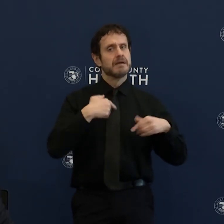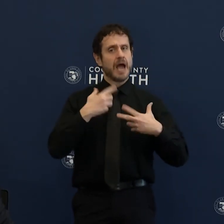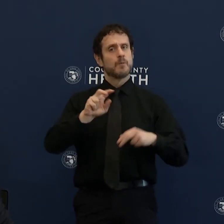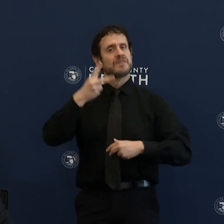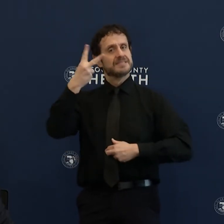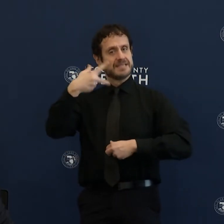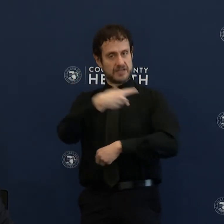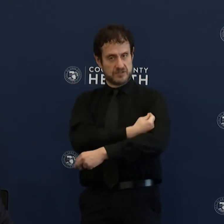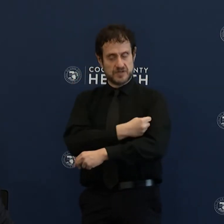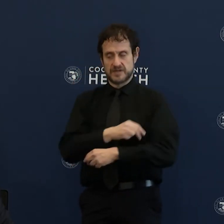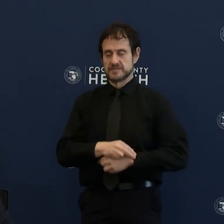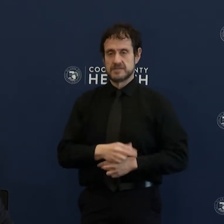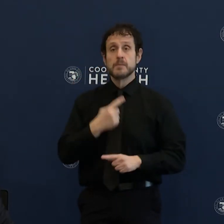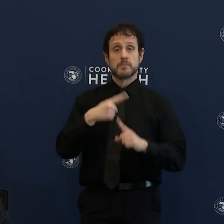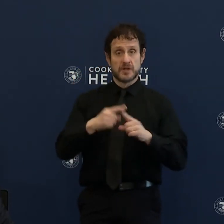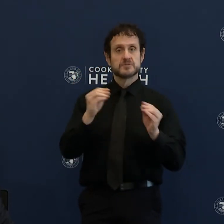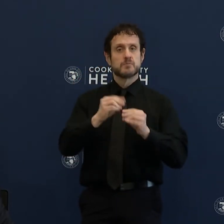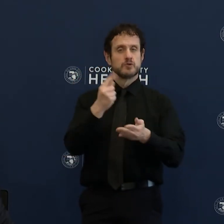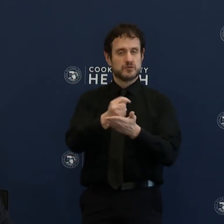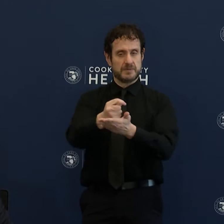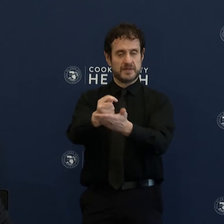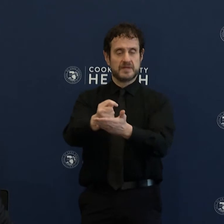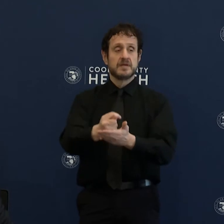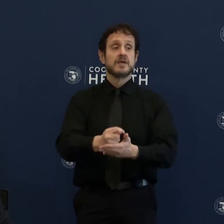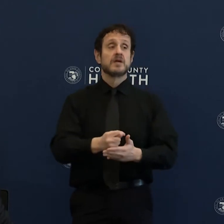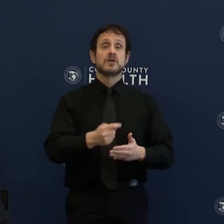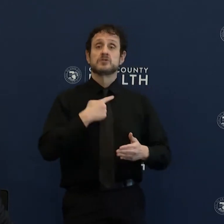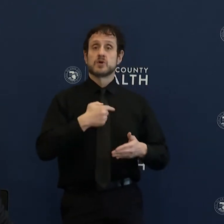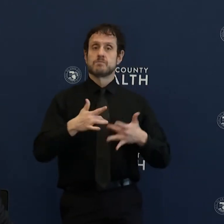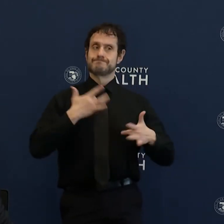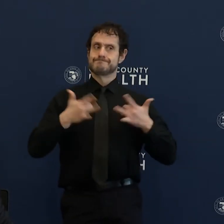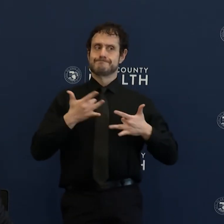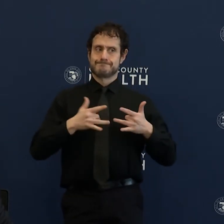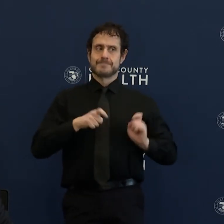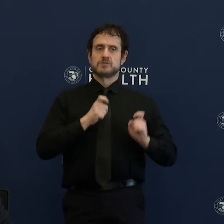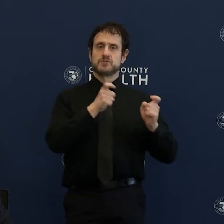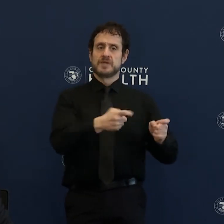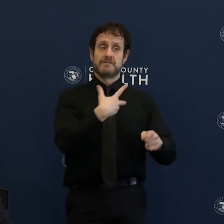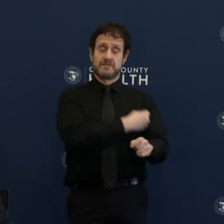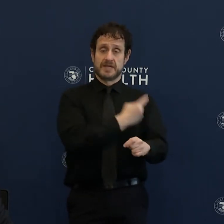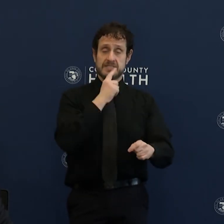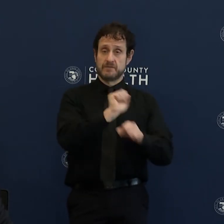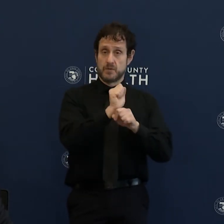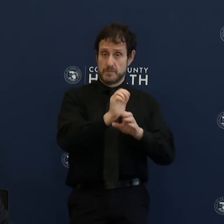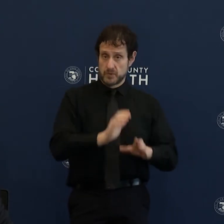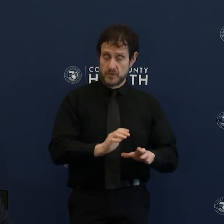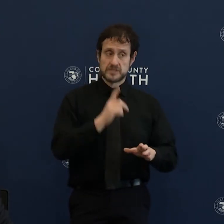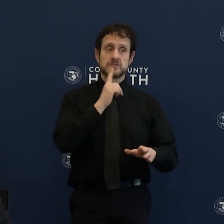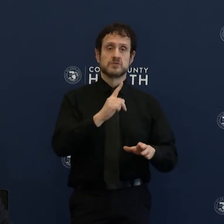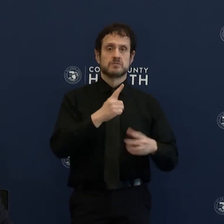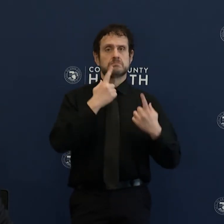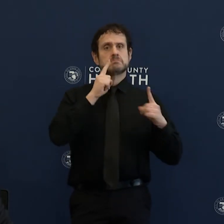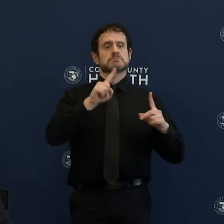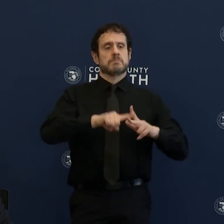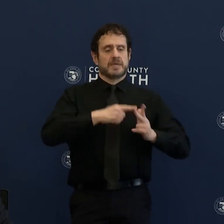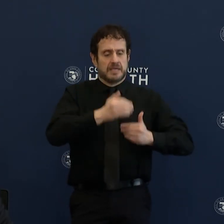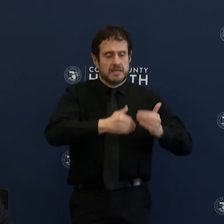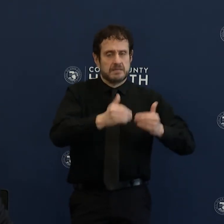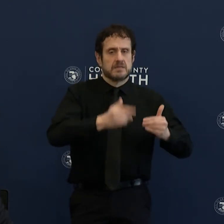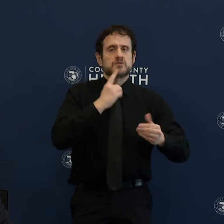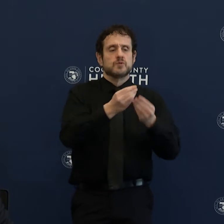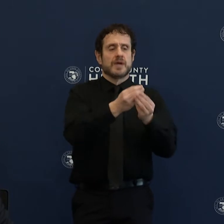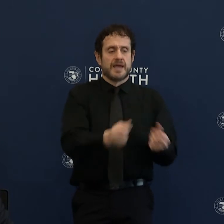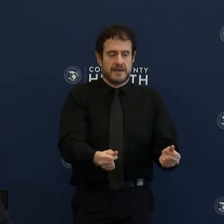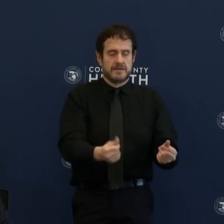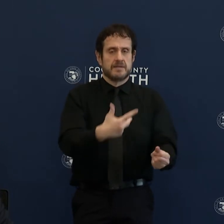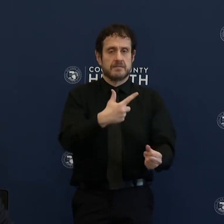our employees and what we do to be able to start our first step in helping to meet with this end of the pandemic, the success in the overall